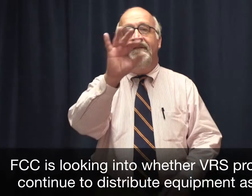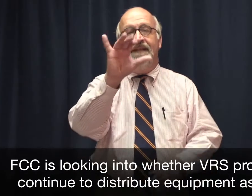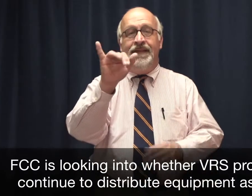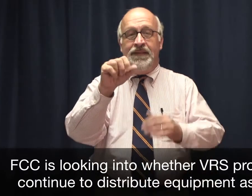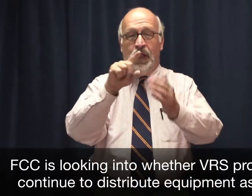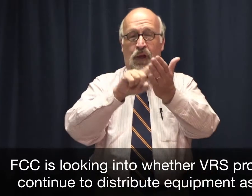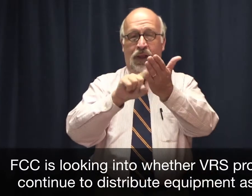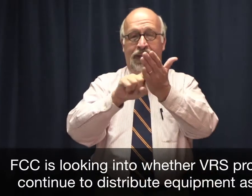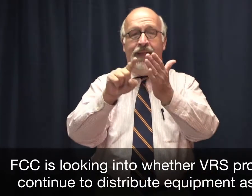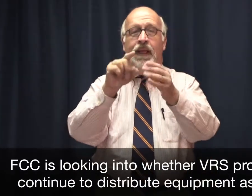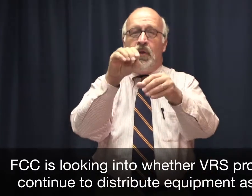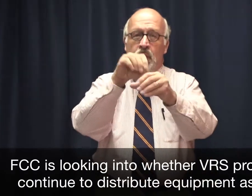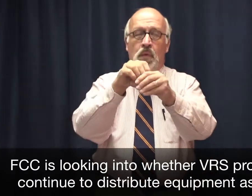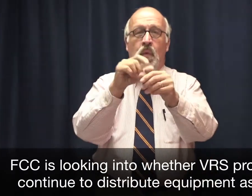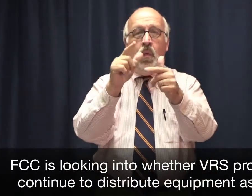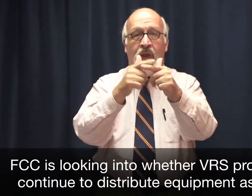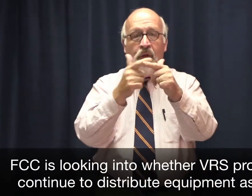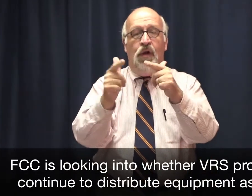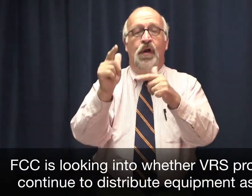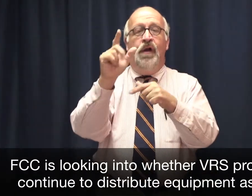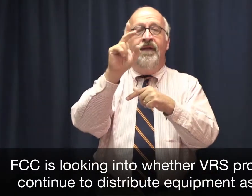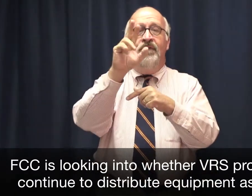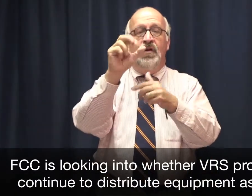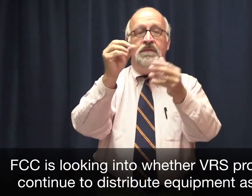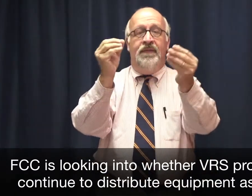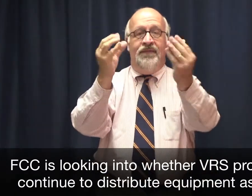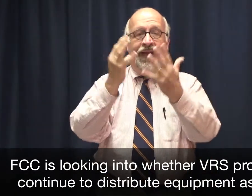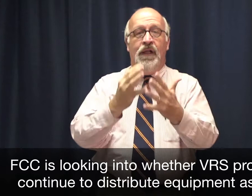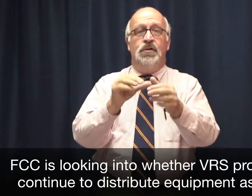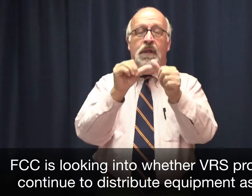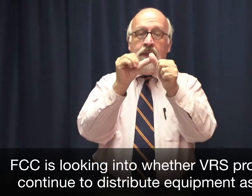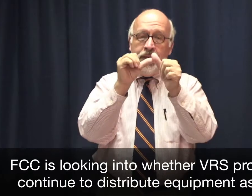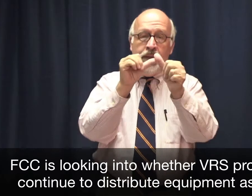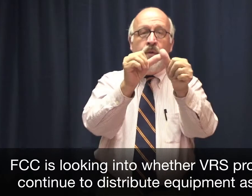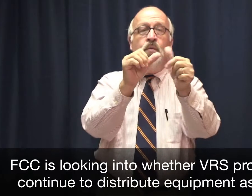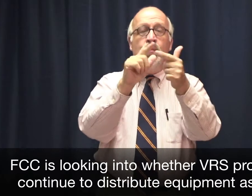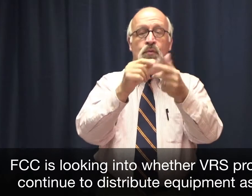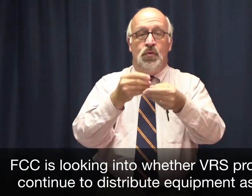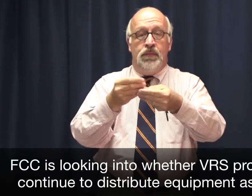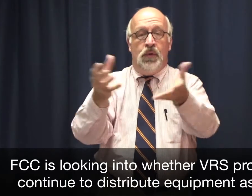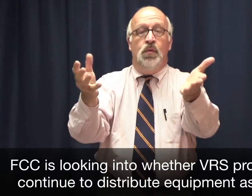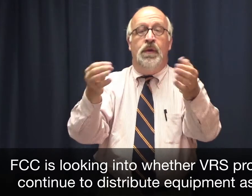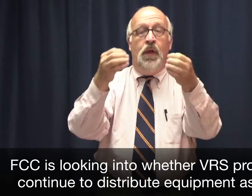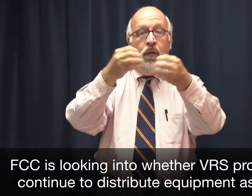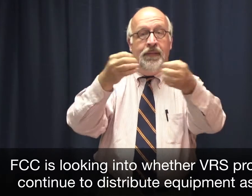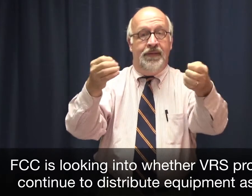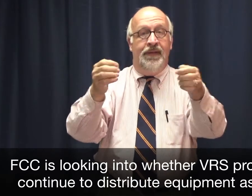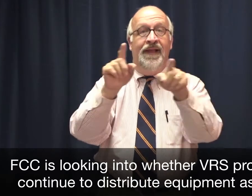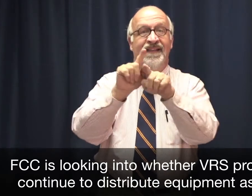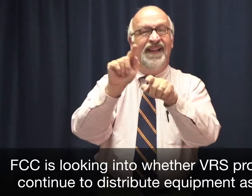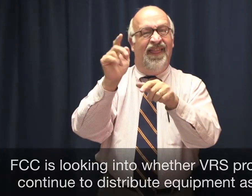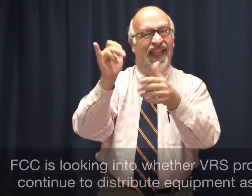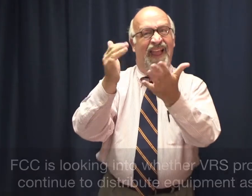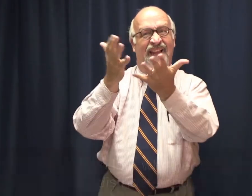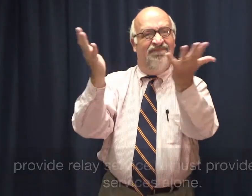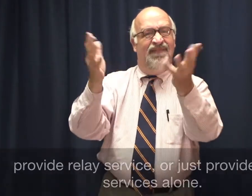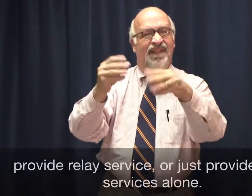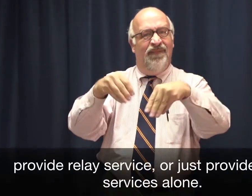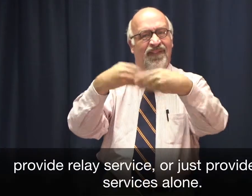The FCC is looking into whether VRS providers continue to distribute equipment as they provide